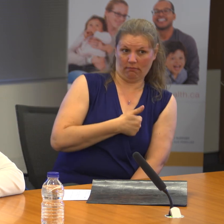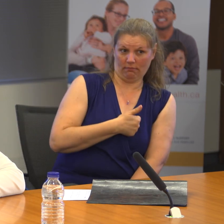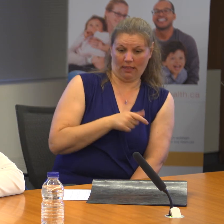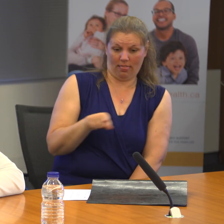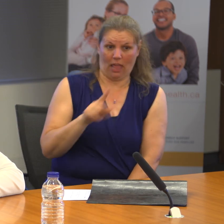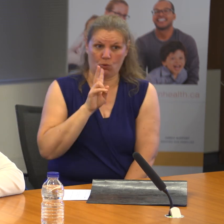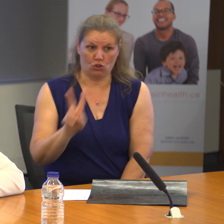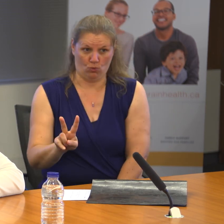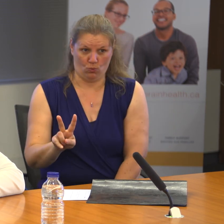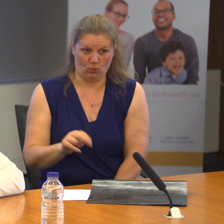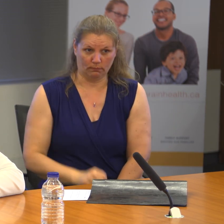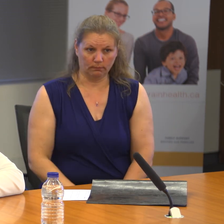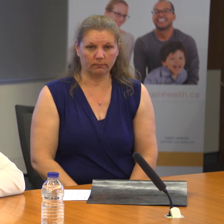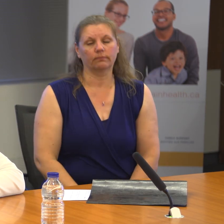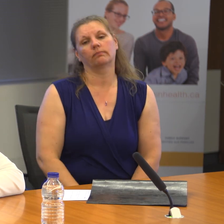And